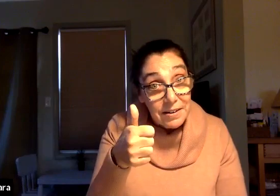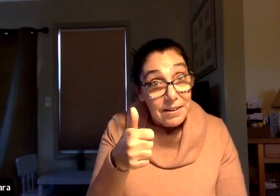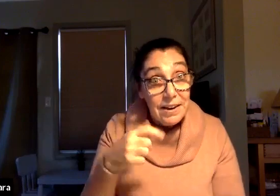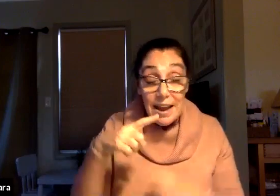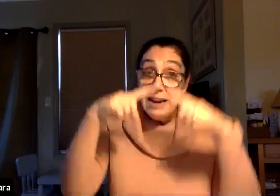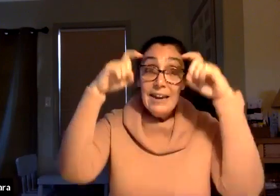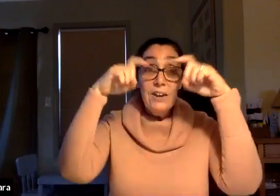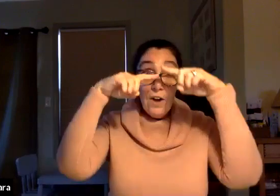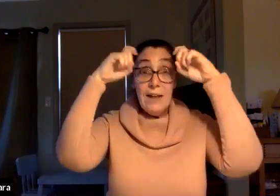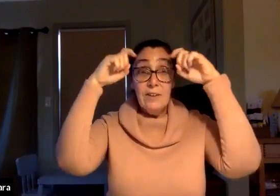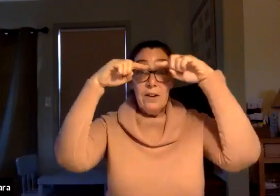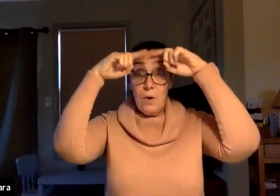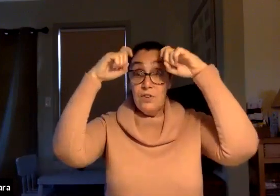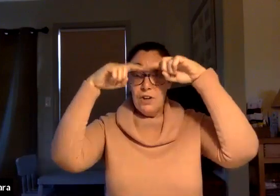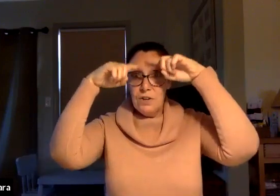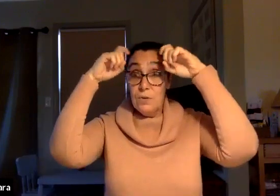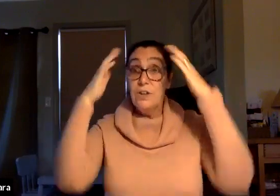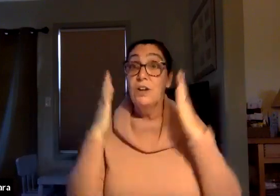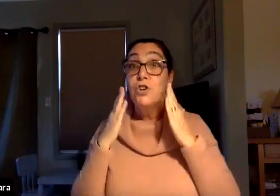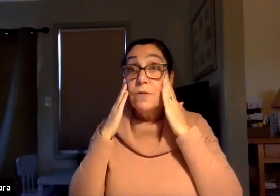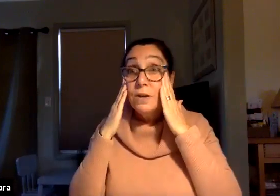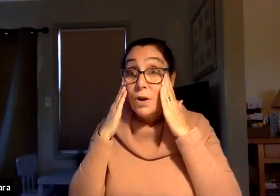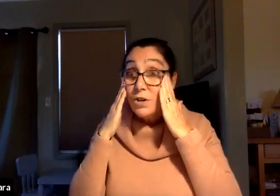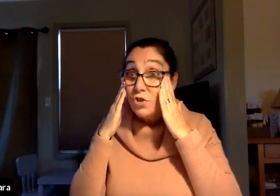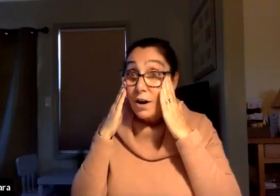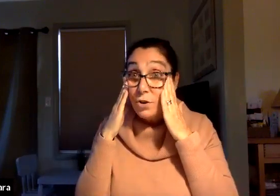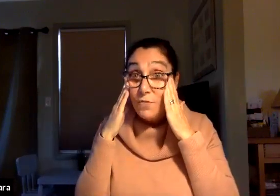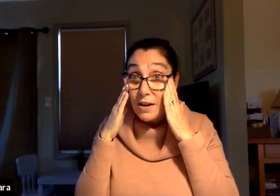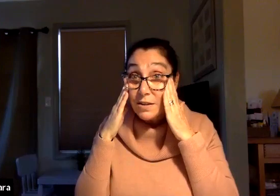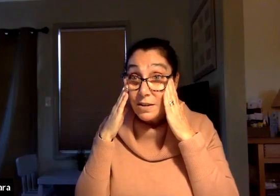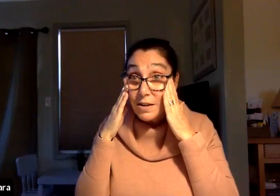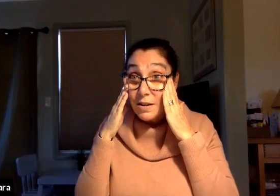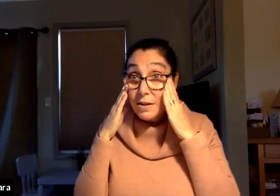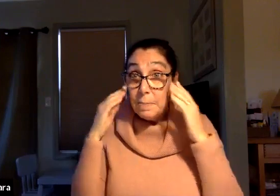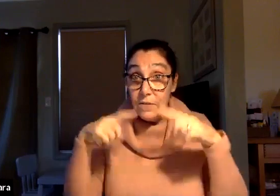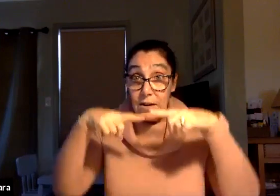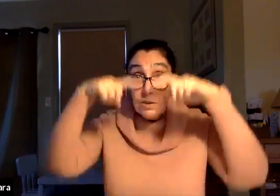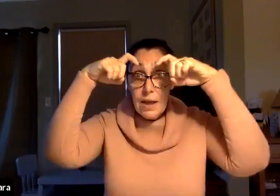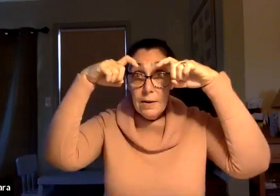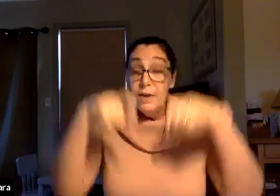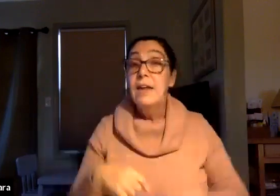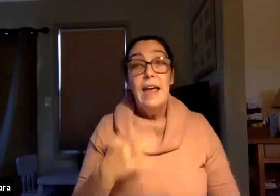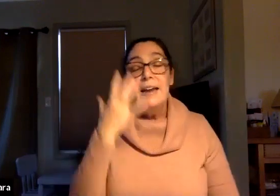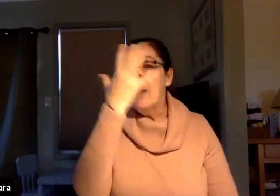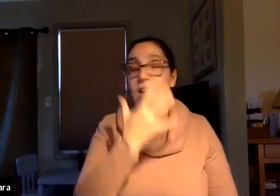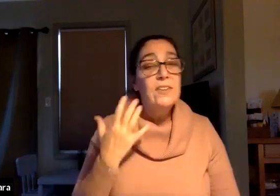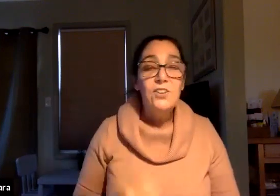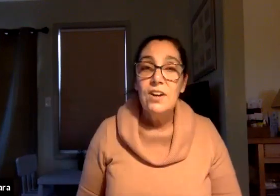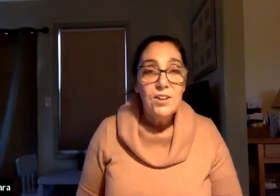Good. And again, you're asking a question, so it's going to show that it's a question on your face, right? So that, and Kevin has such an